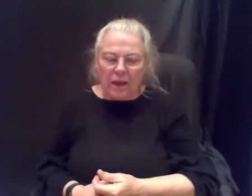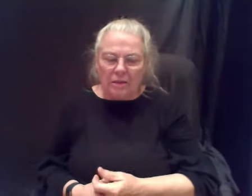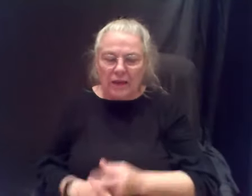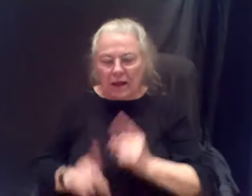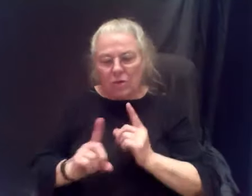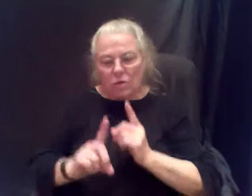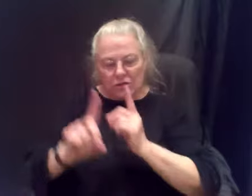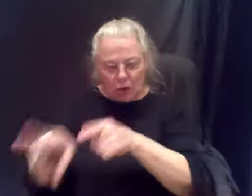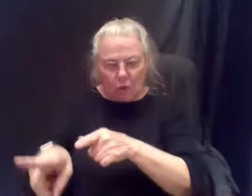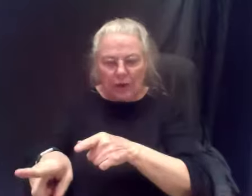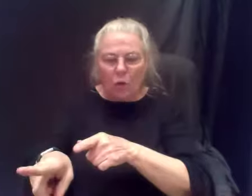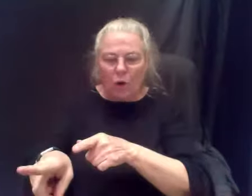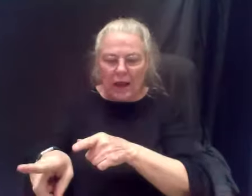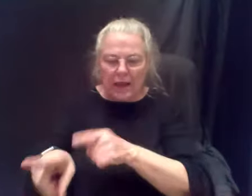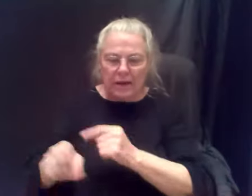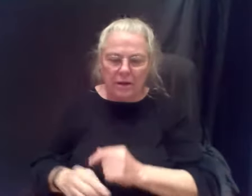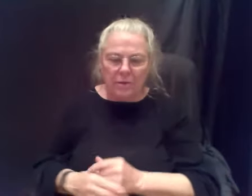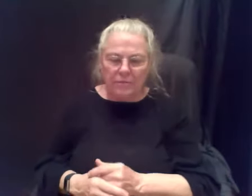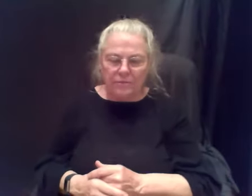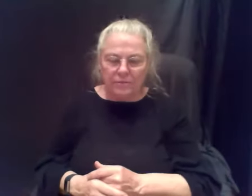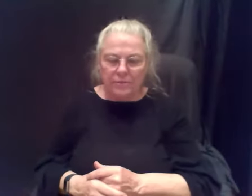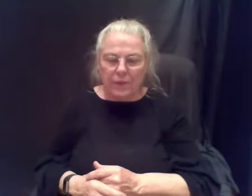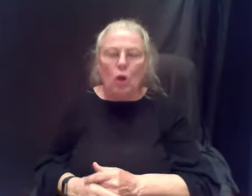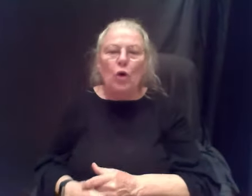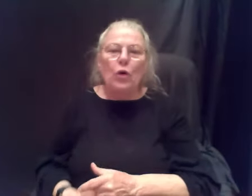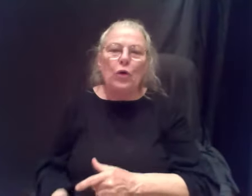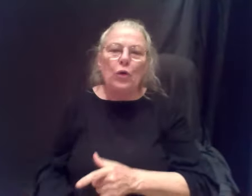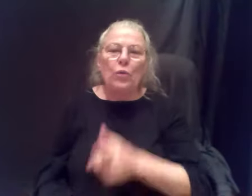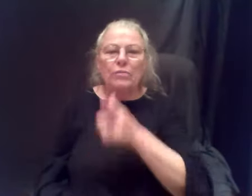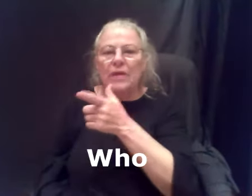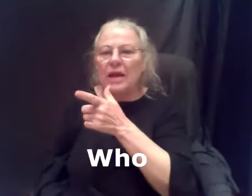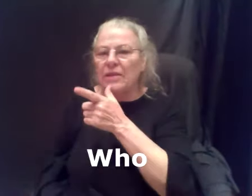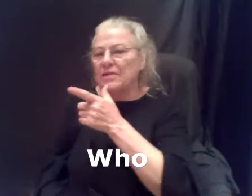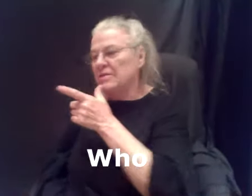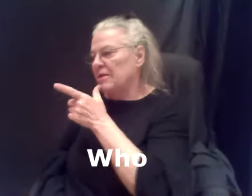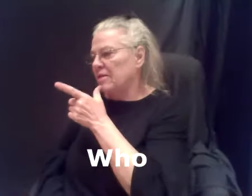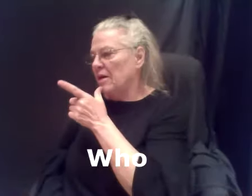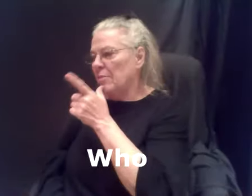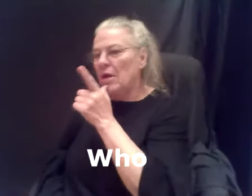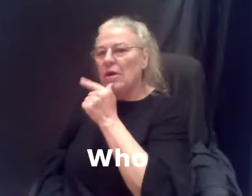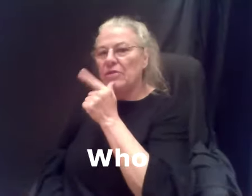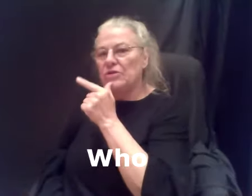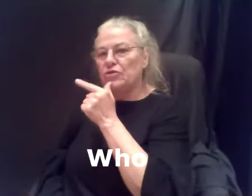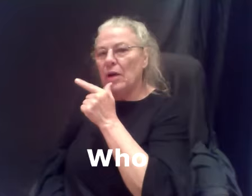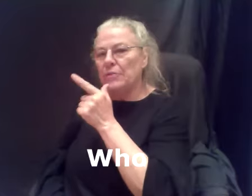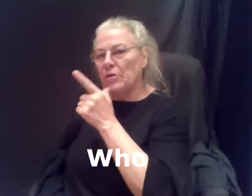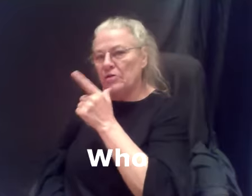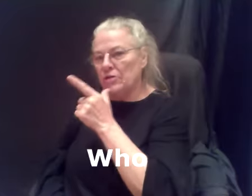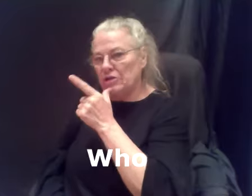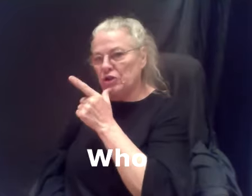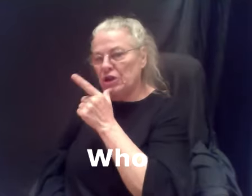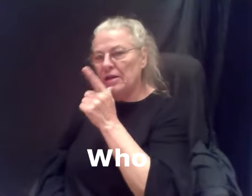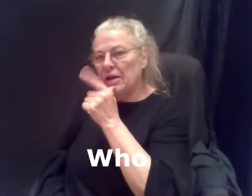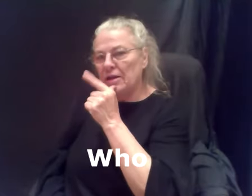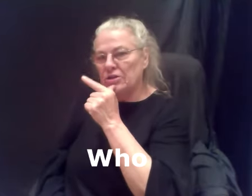And of course, going or headed. Who, and that's the thumb that's dropped onto the chin and just a